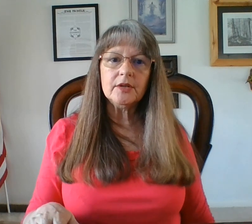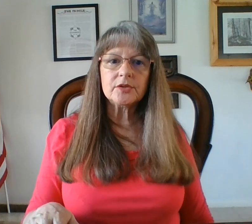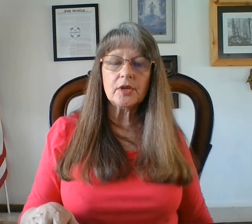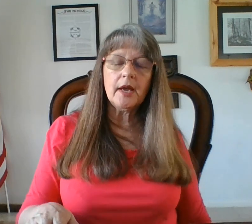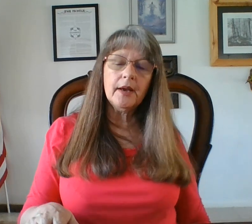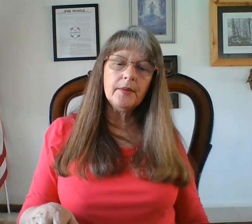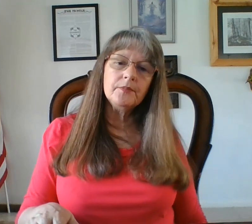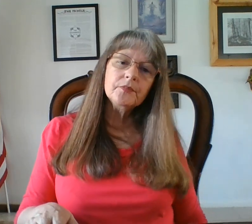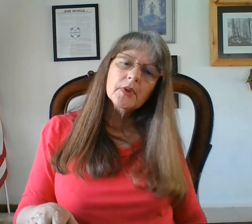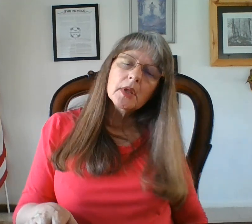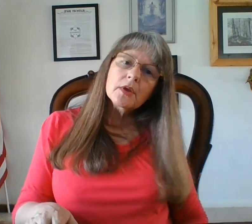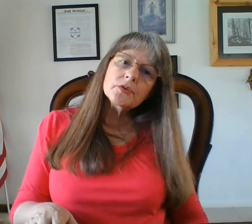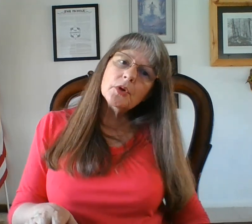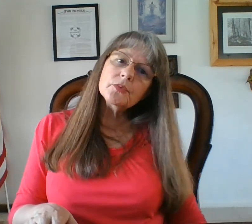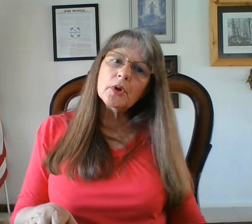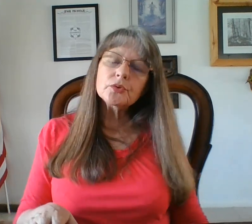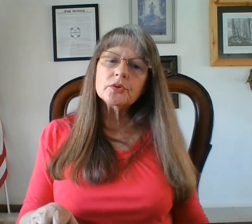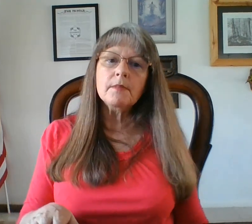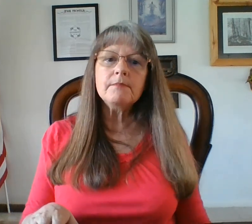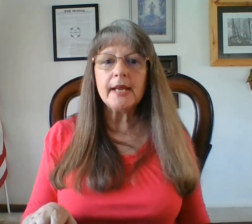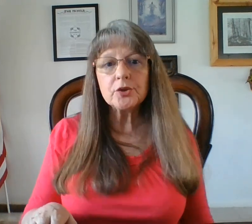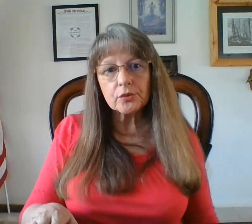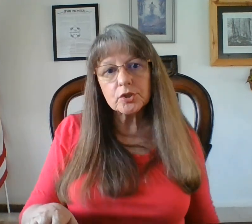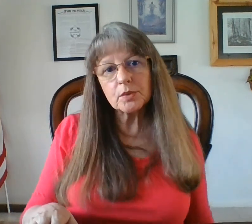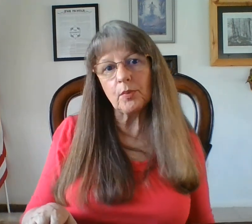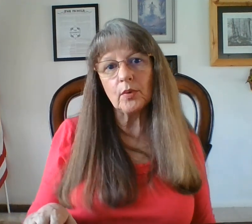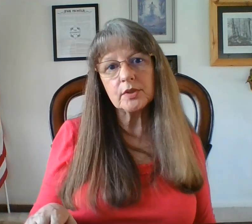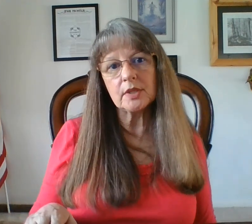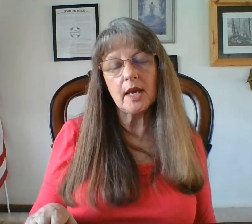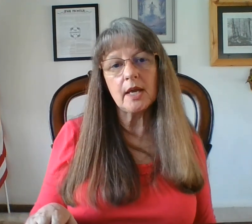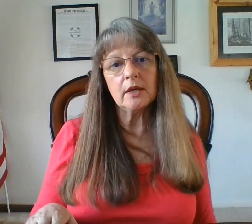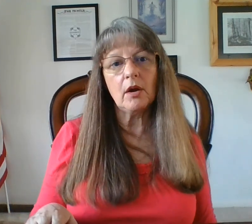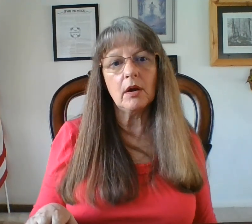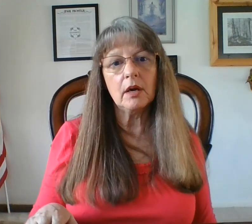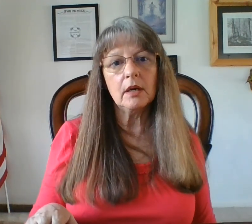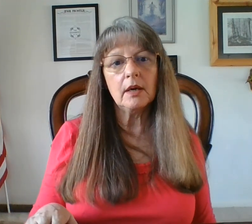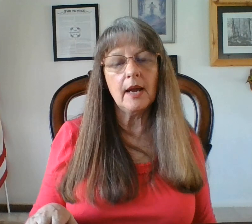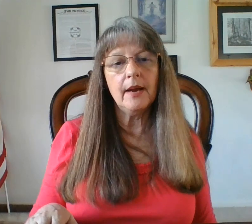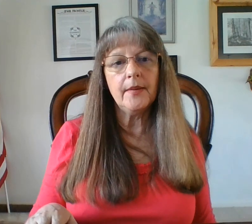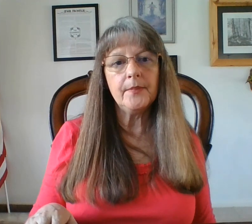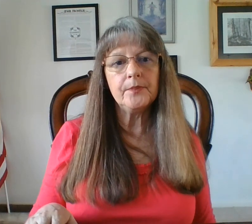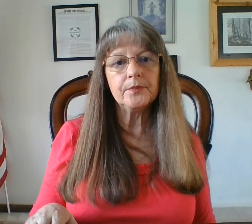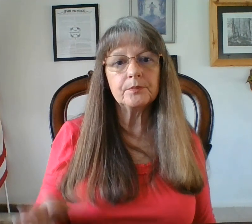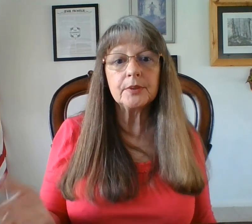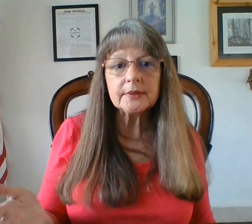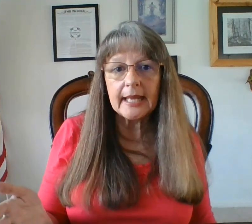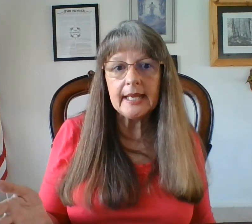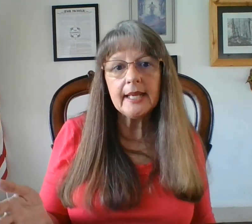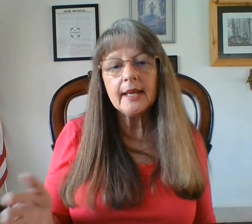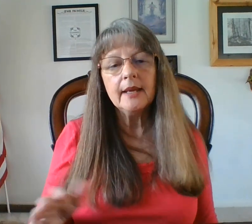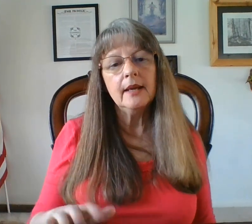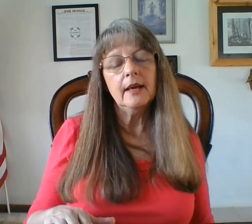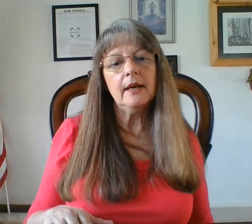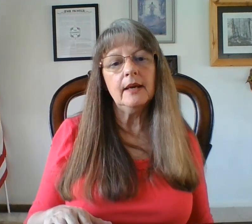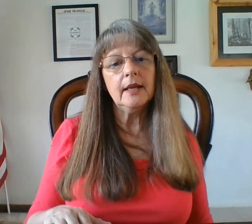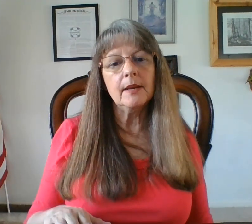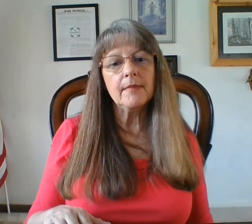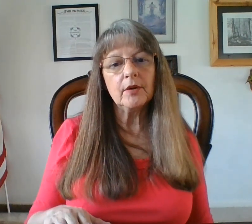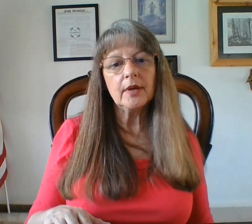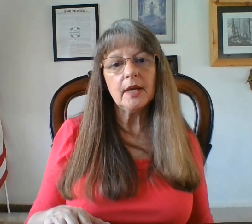is. So those are the major sports that are played in America,